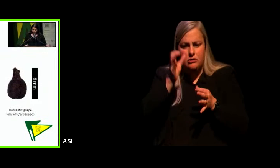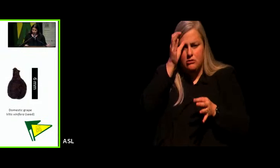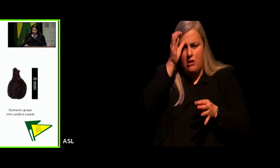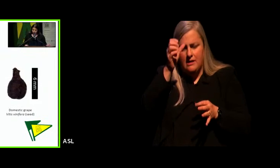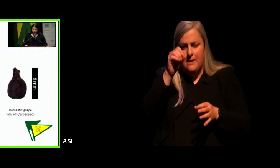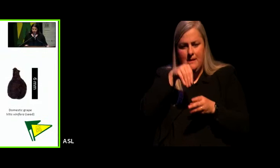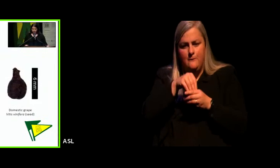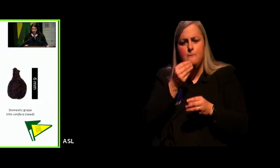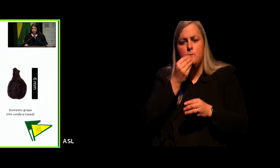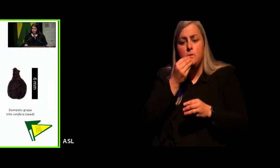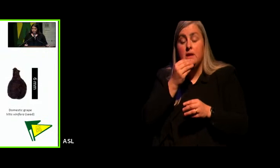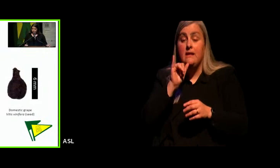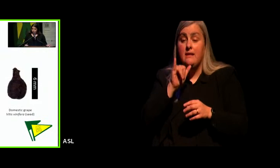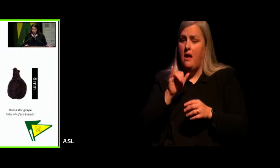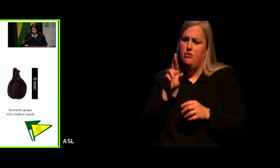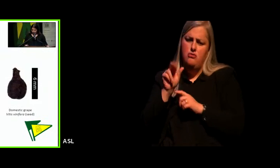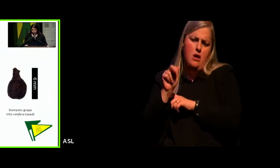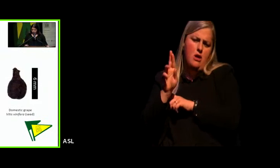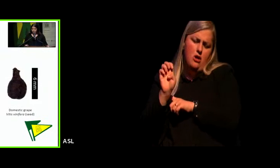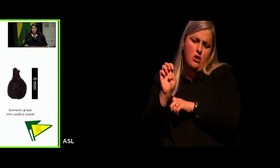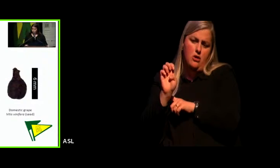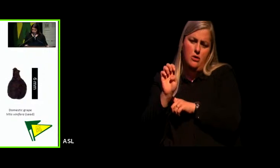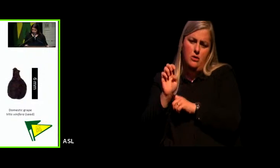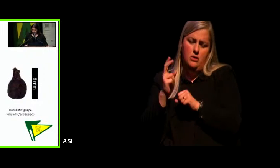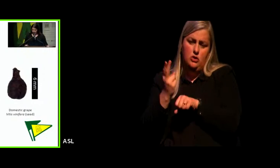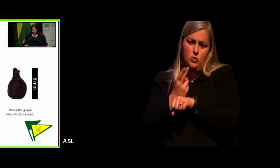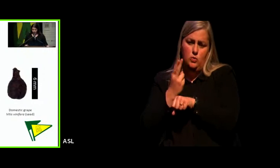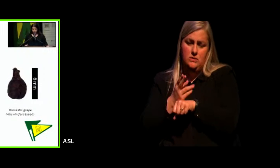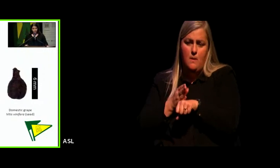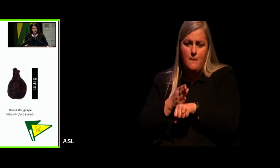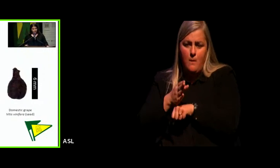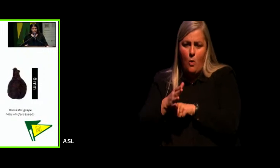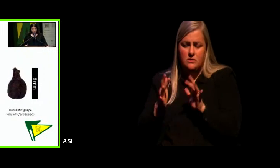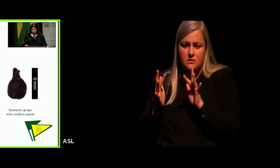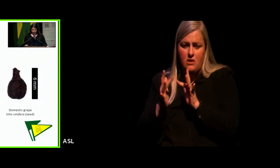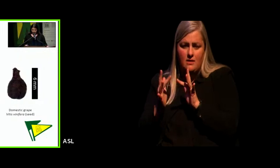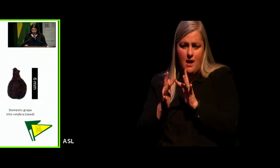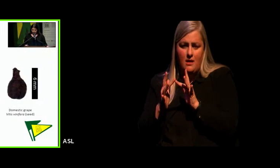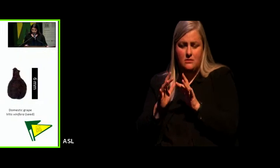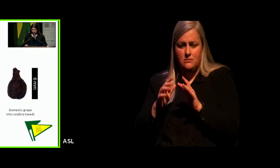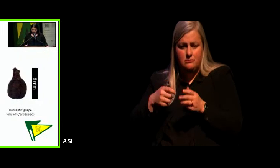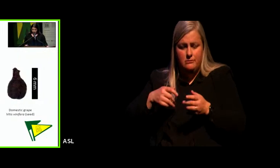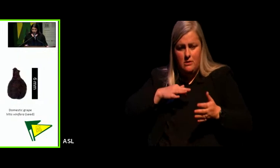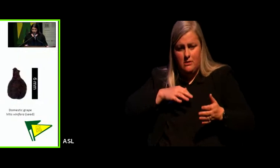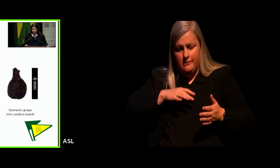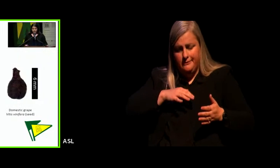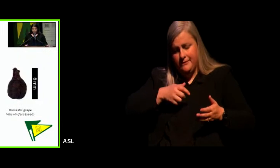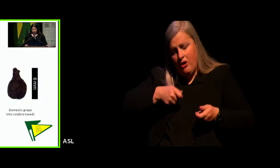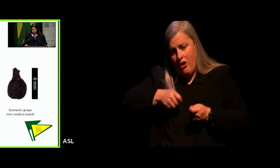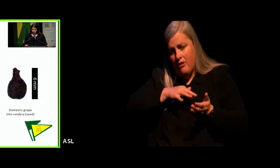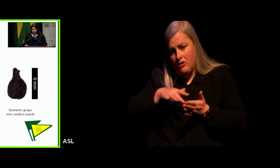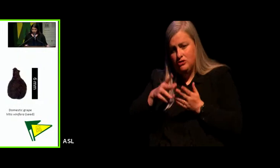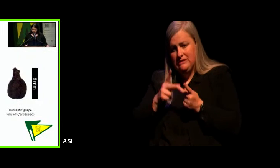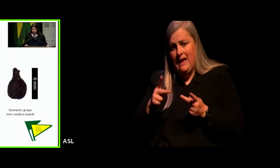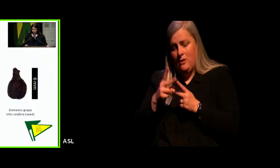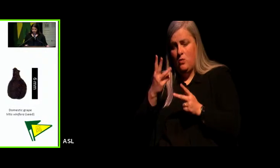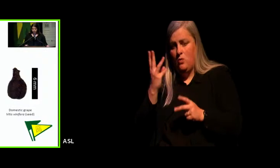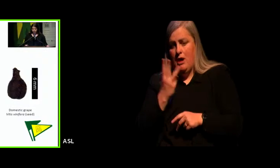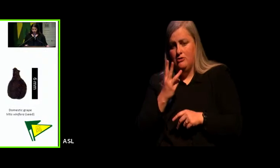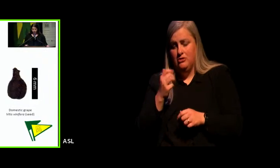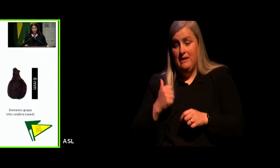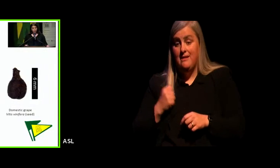are rarely, if ever, in fact, used in post-contact archaeological sites in Western Canada. But they have the potential to